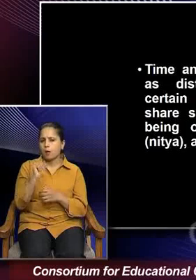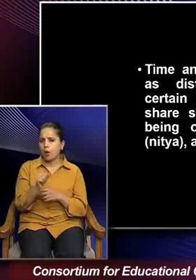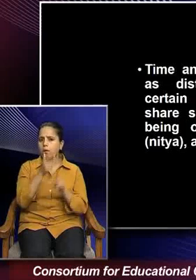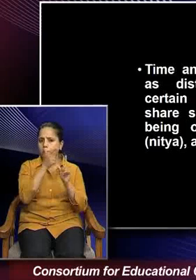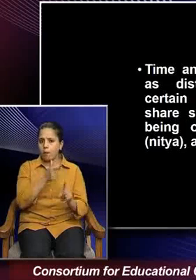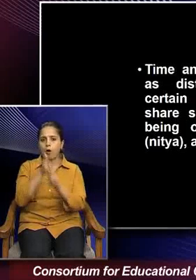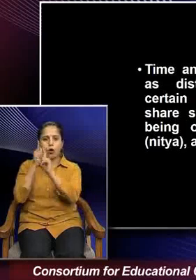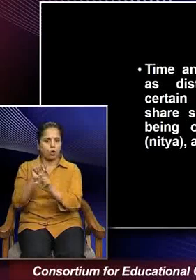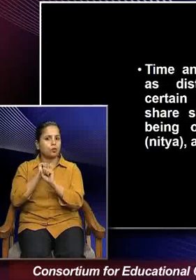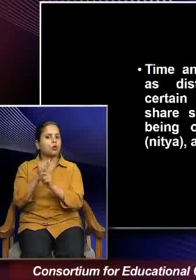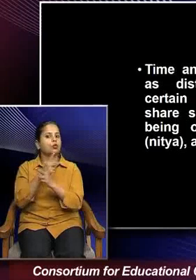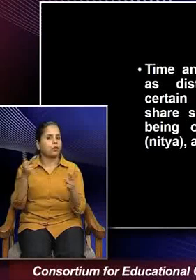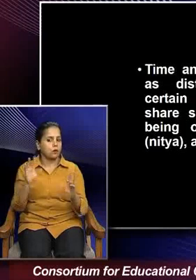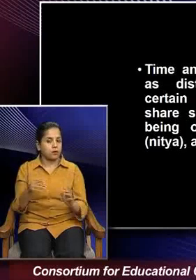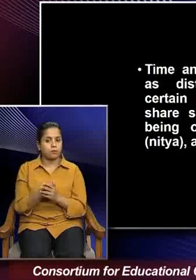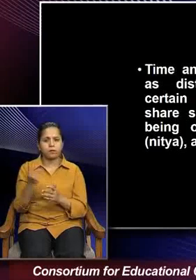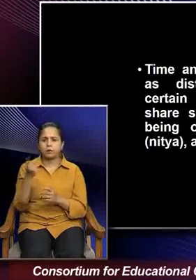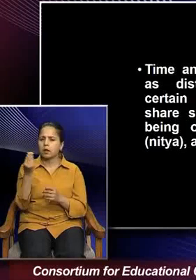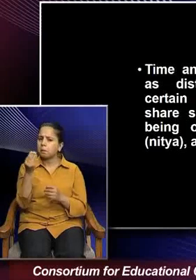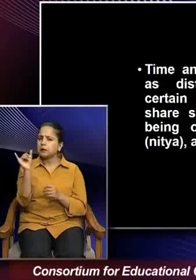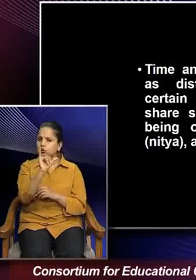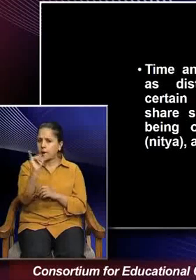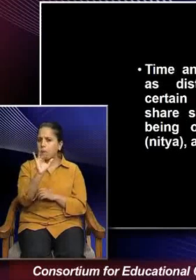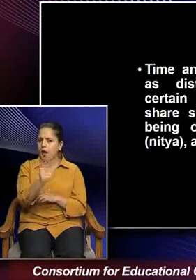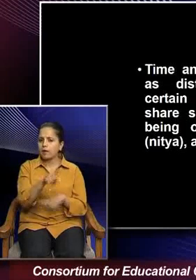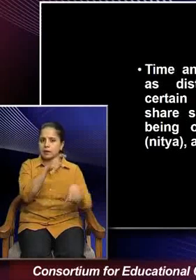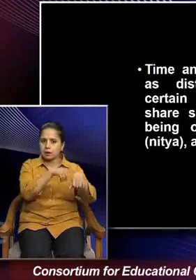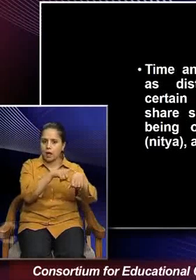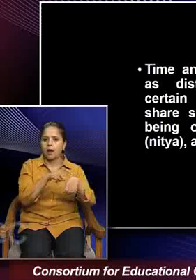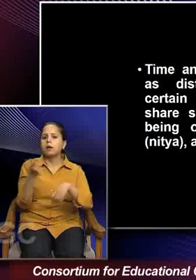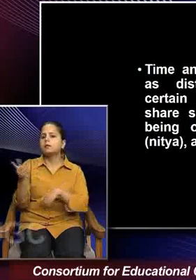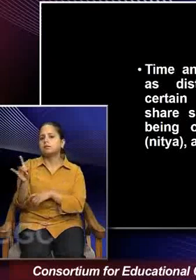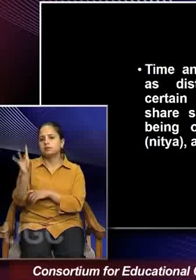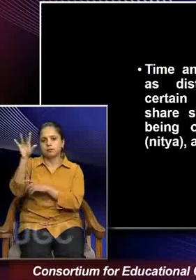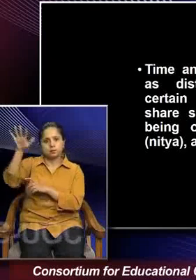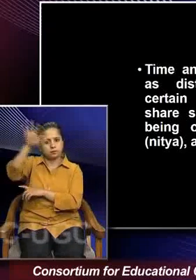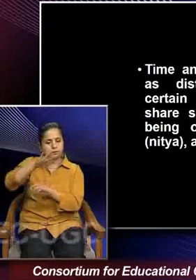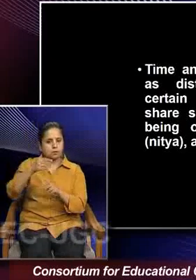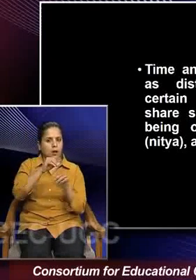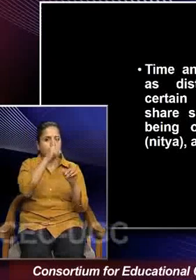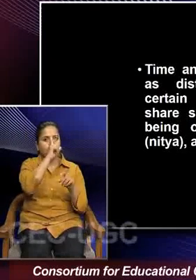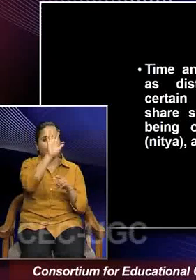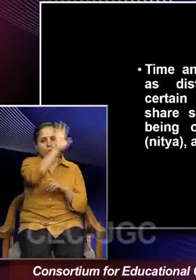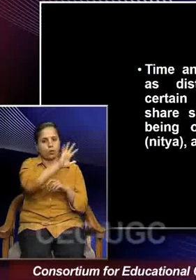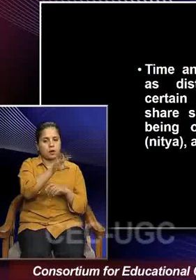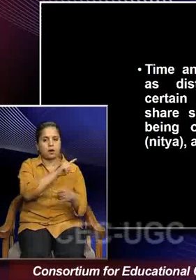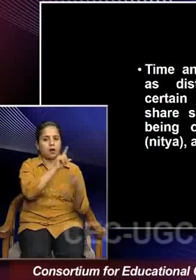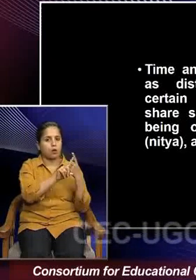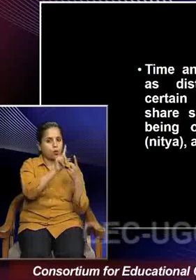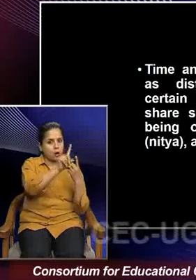characteristics. They share similarity with ether in being one, which is ek,